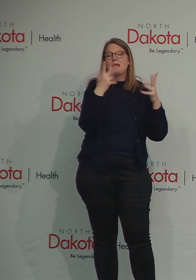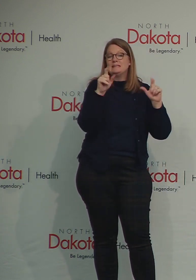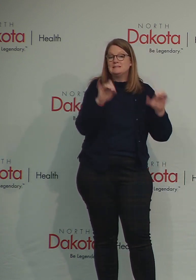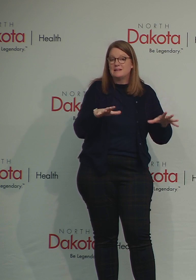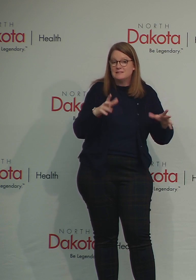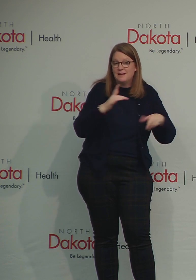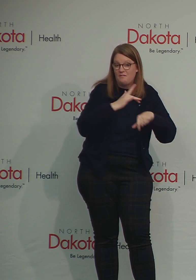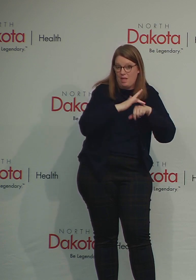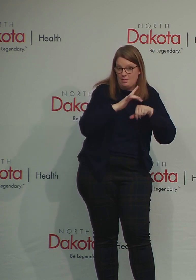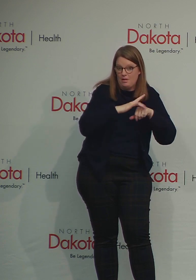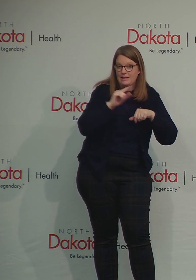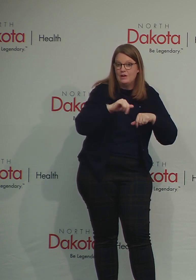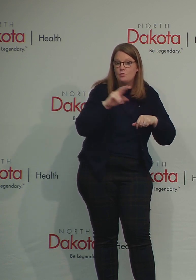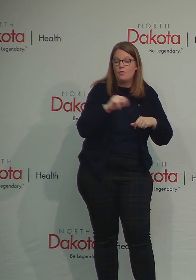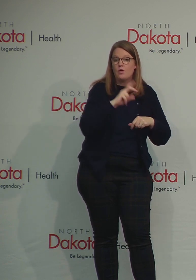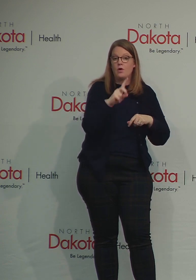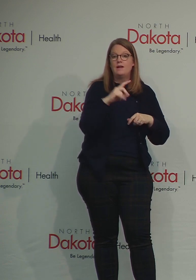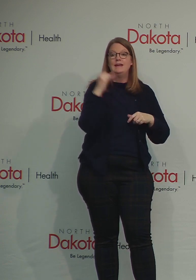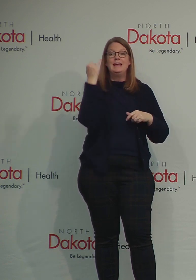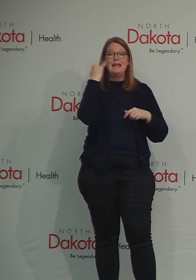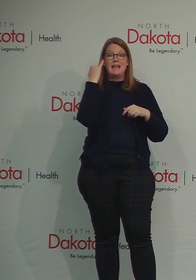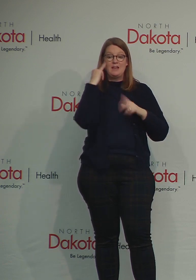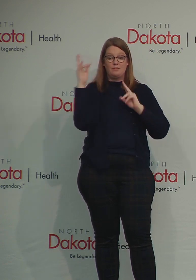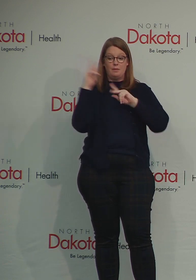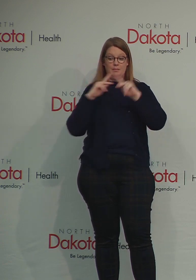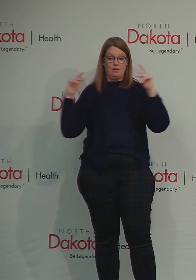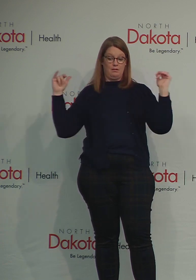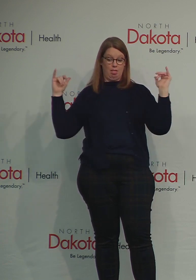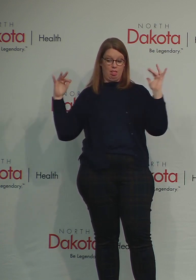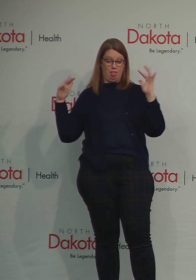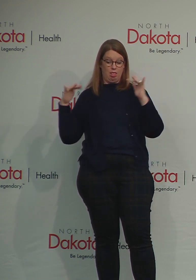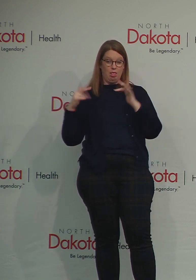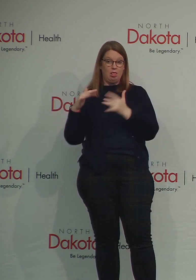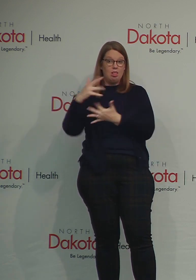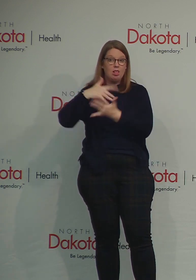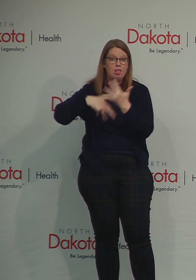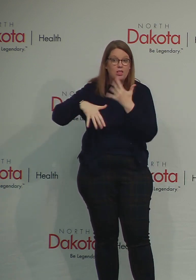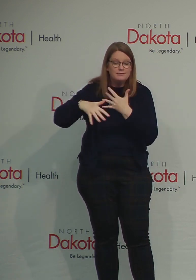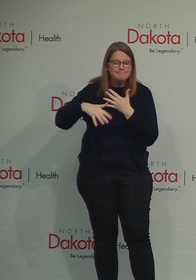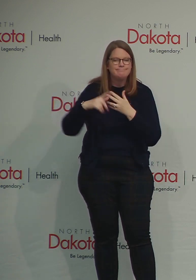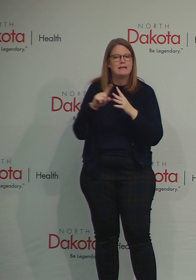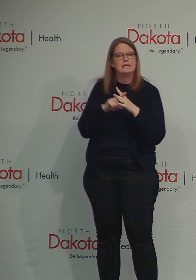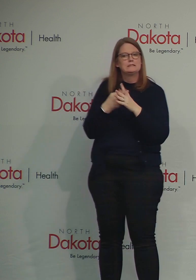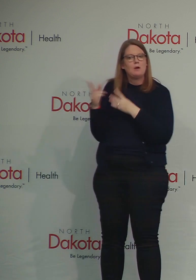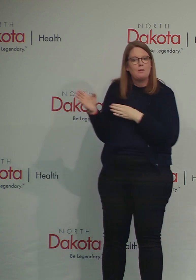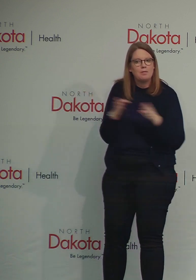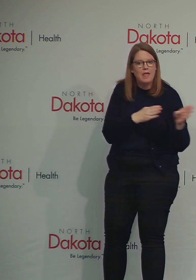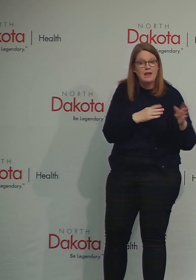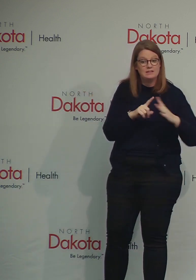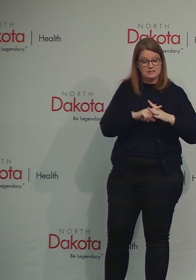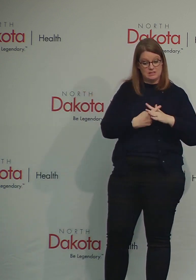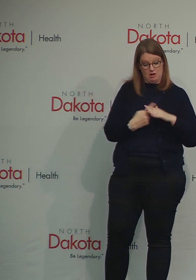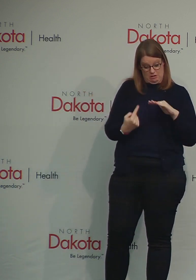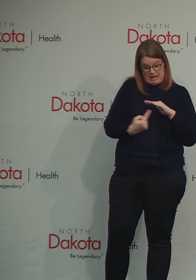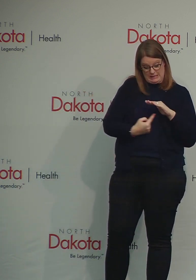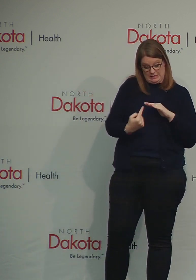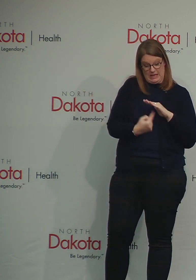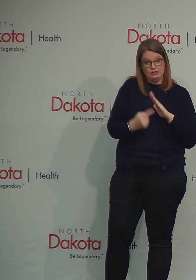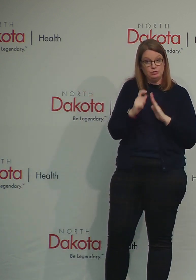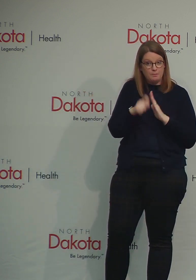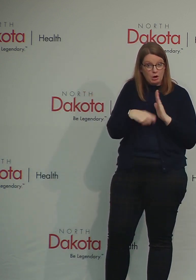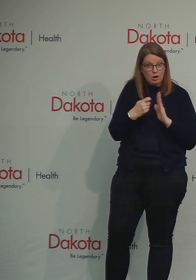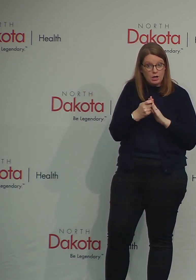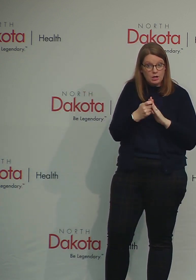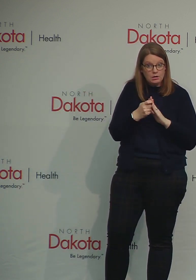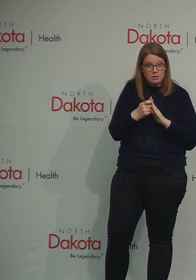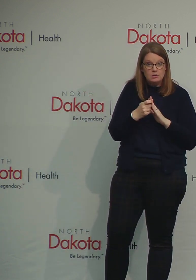And if people are going to be gathering, we encourage people to start planning now. Either start an isolation period of your own for several weeks to make